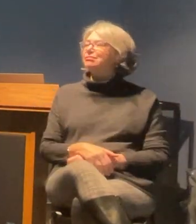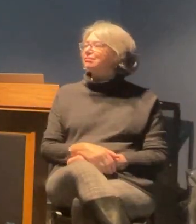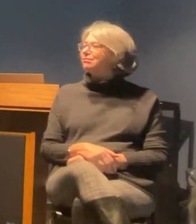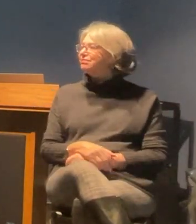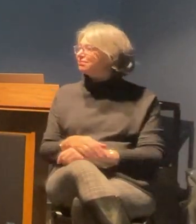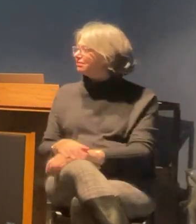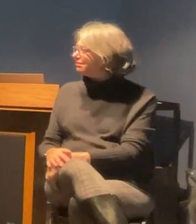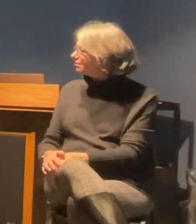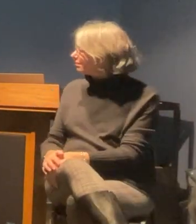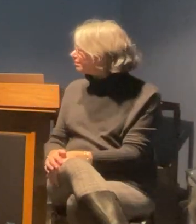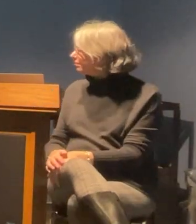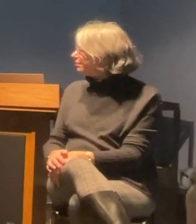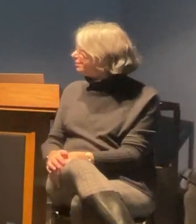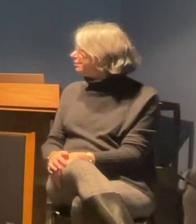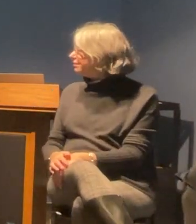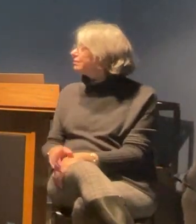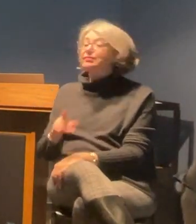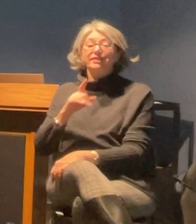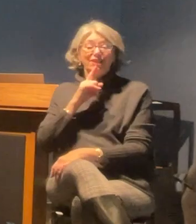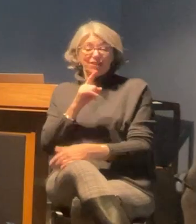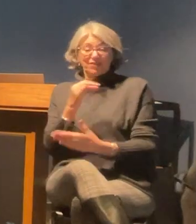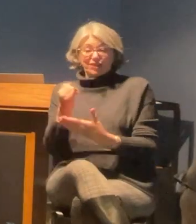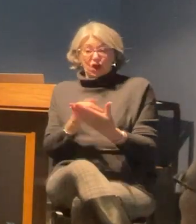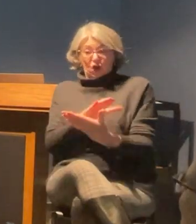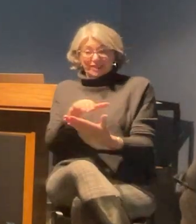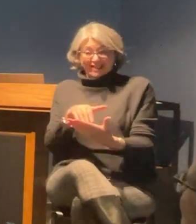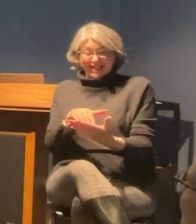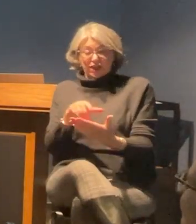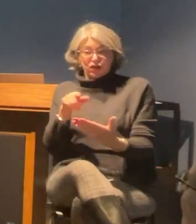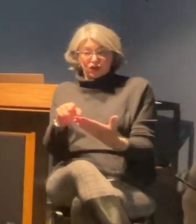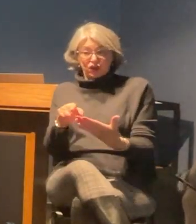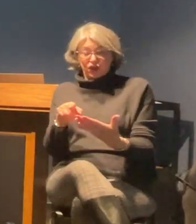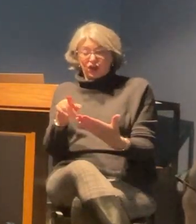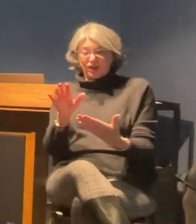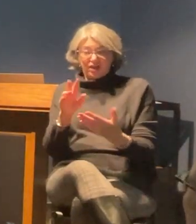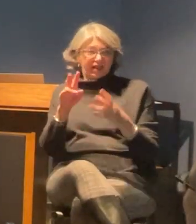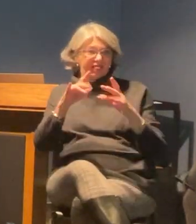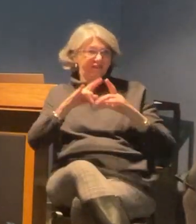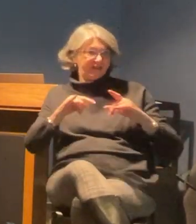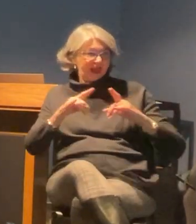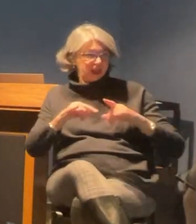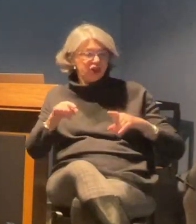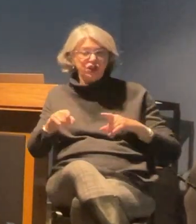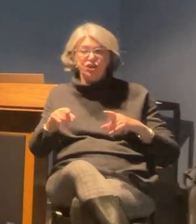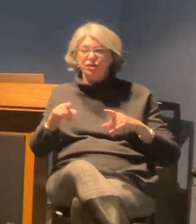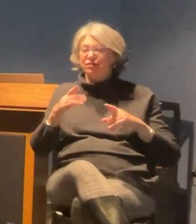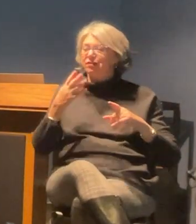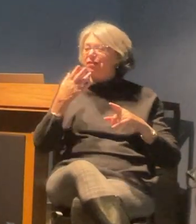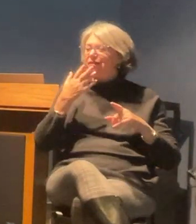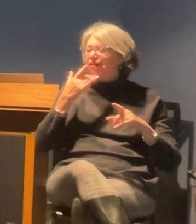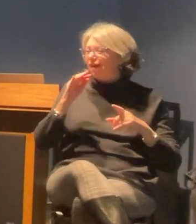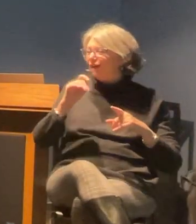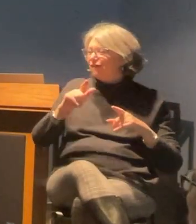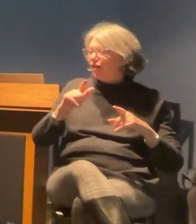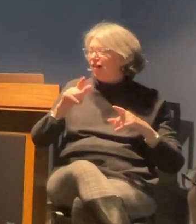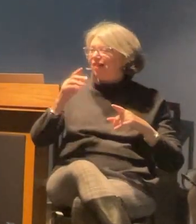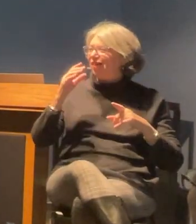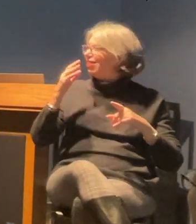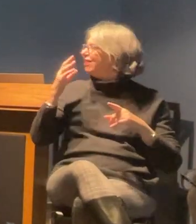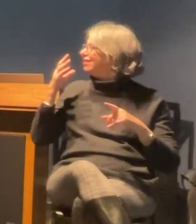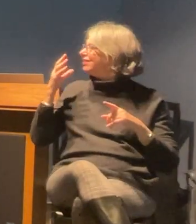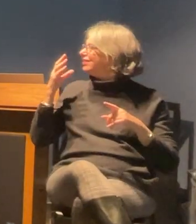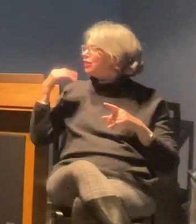And there is an art center in this like village. This colorful, crazy